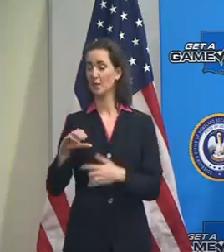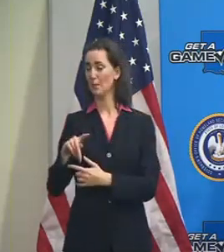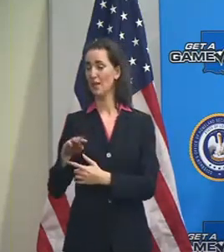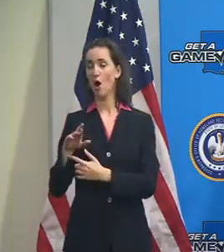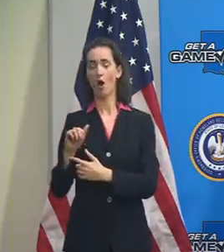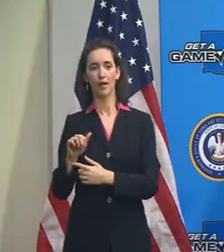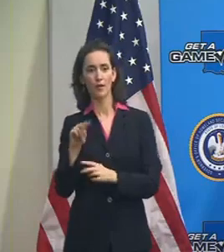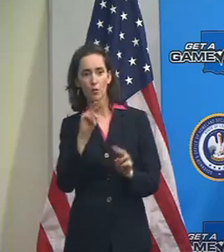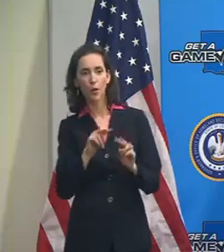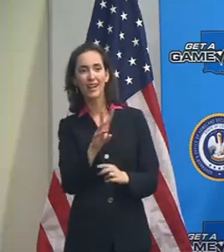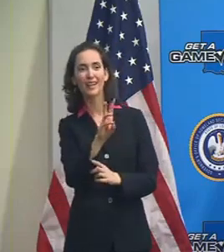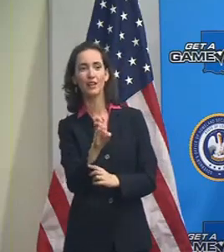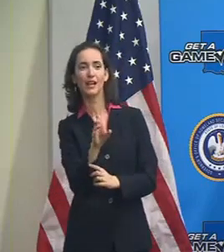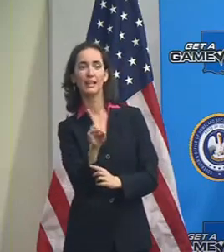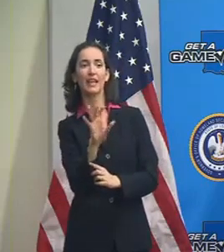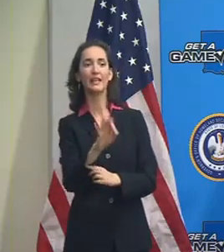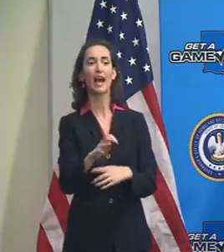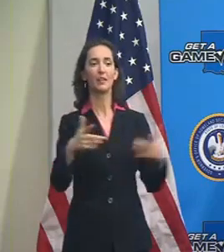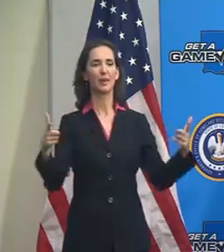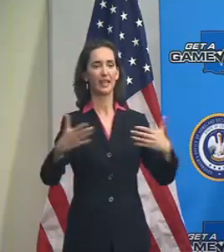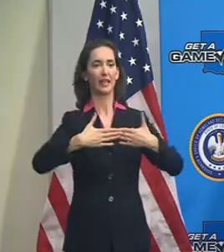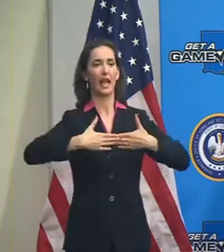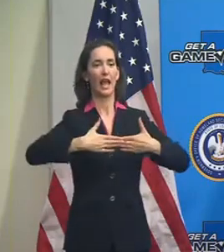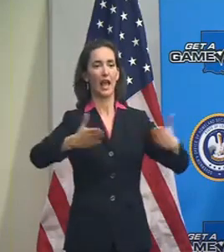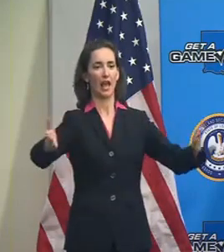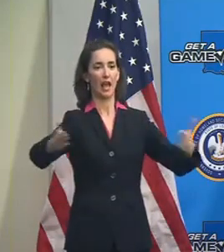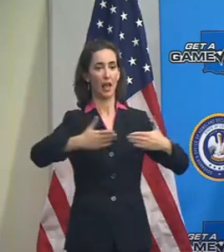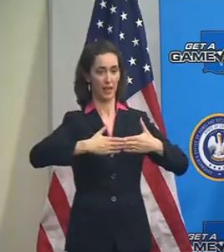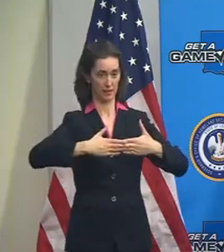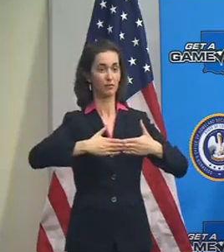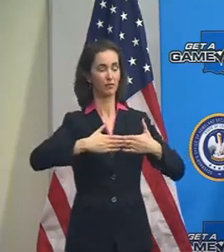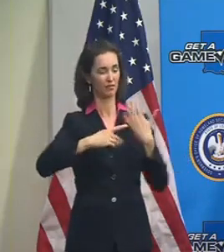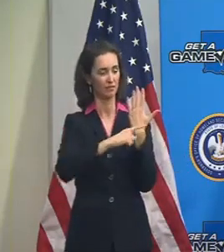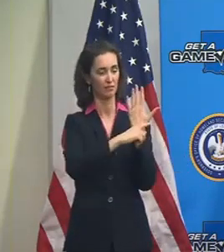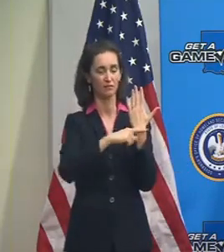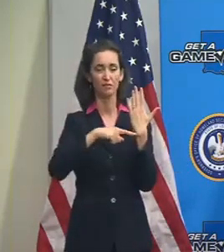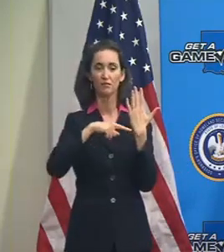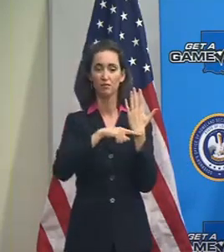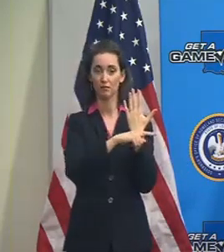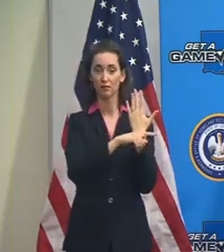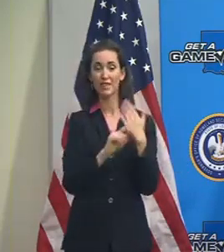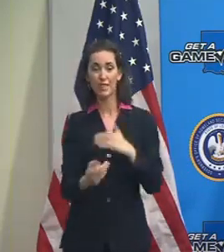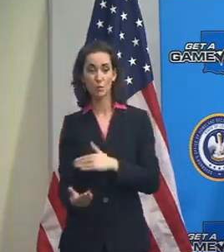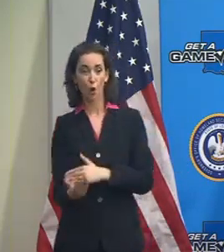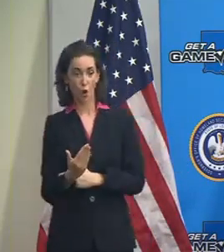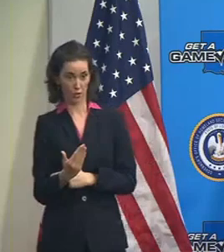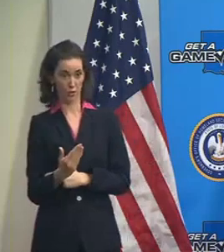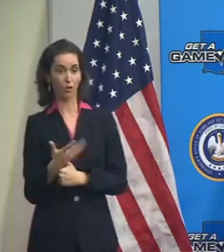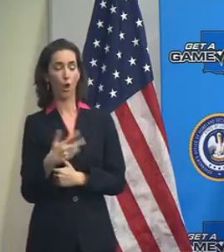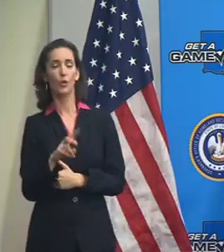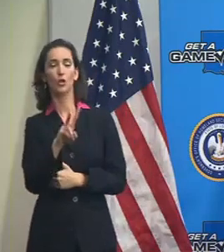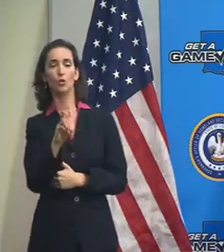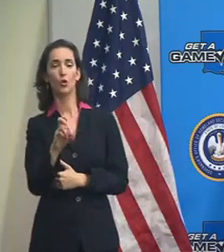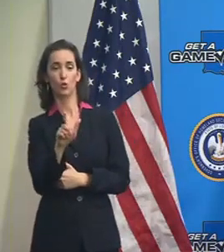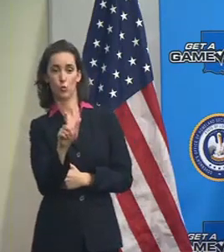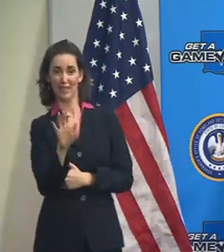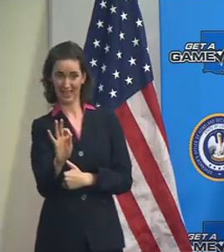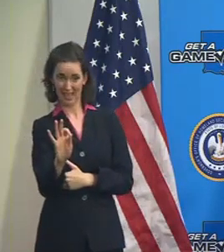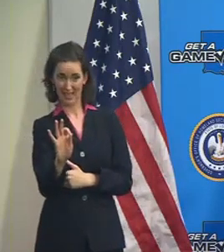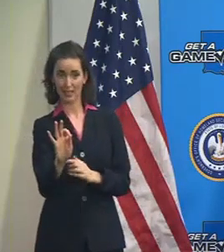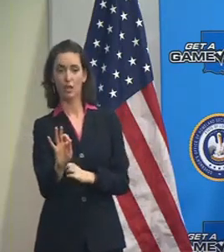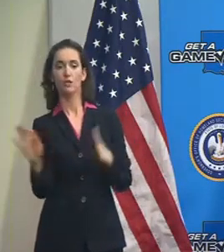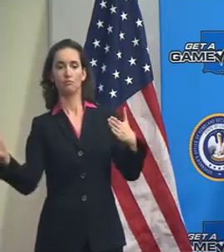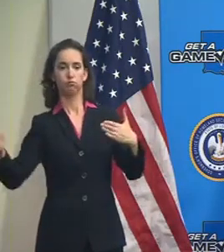tracking 689 gates across the coastal zone, and as of this morning, 229